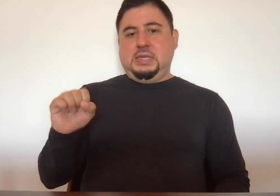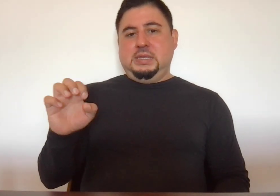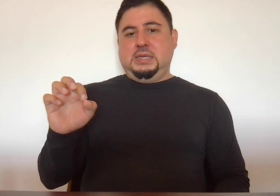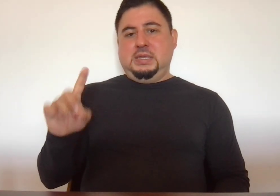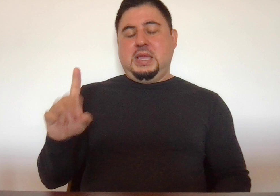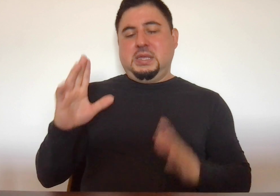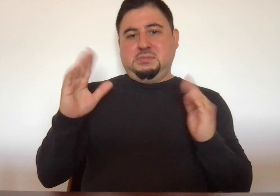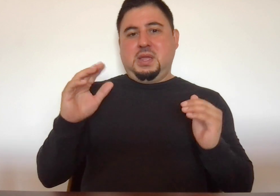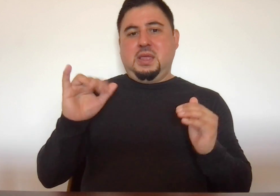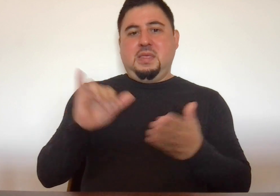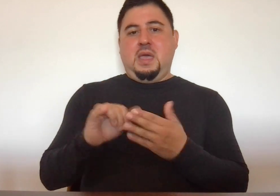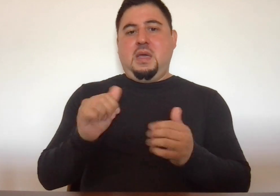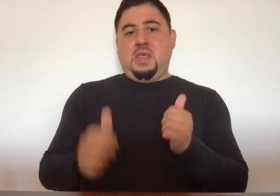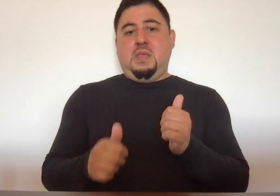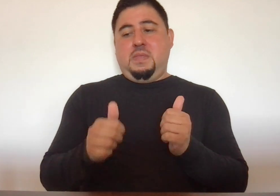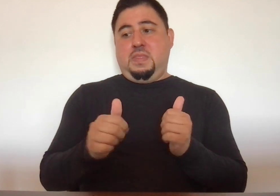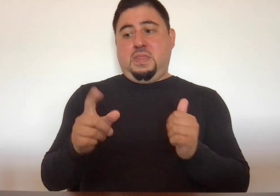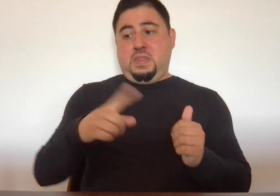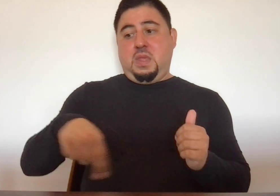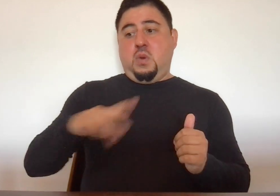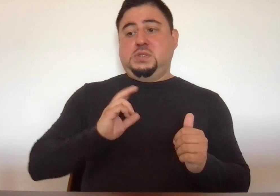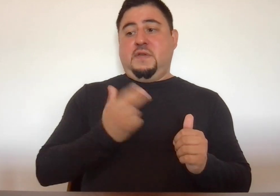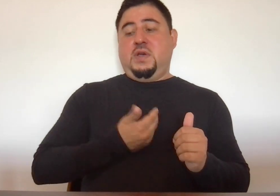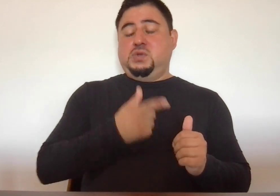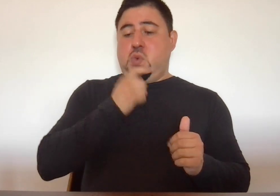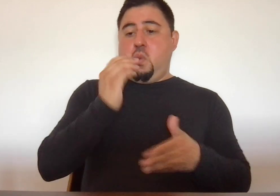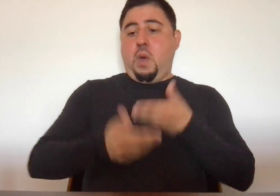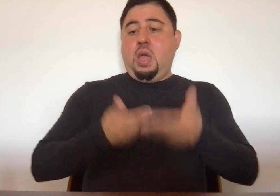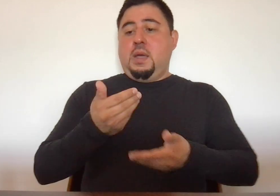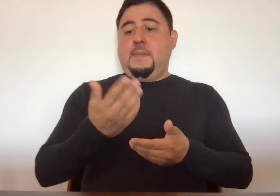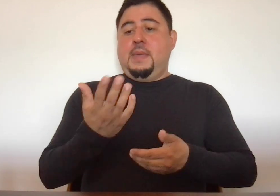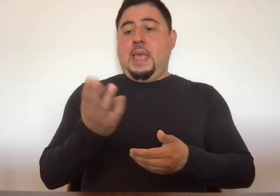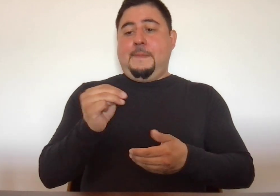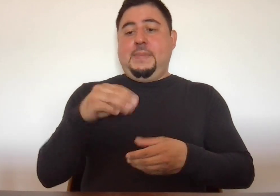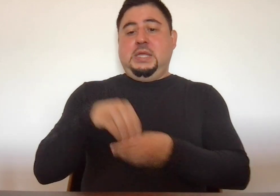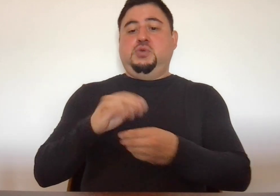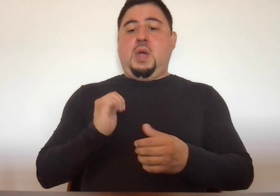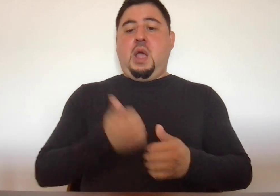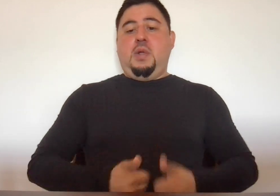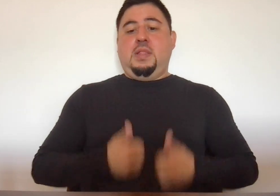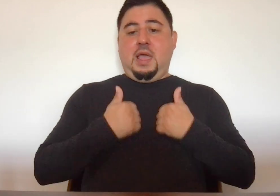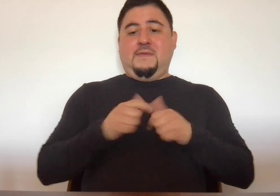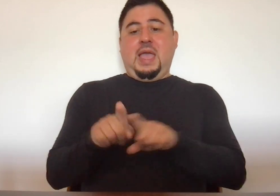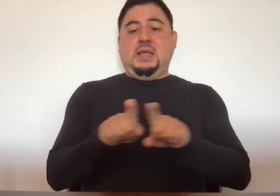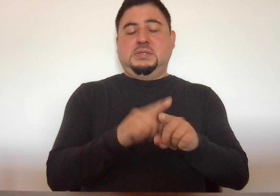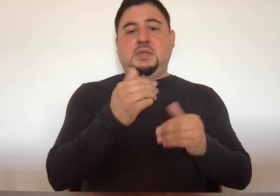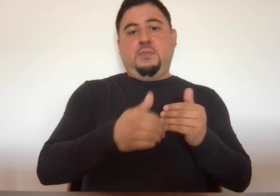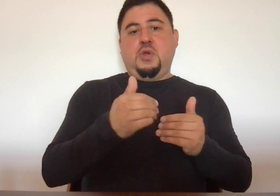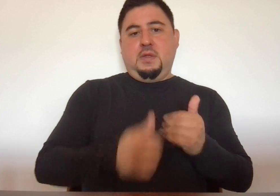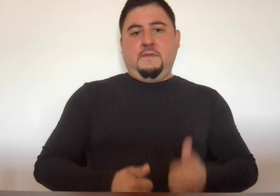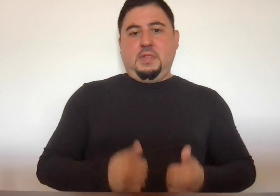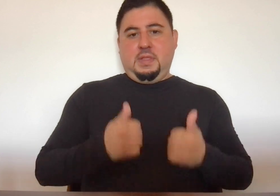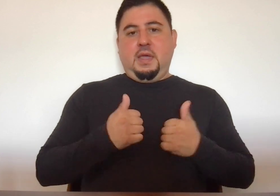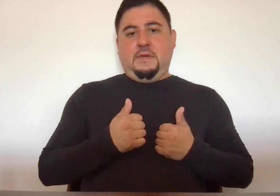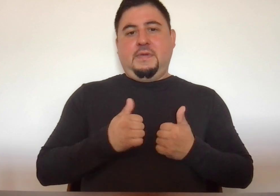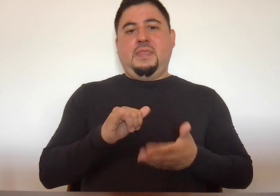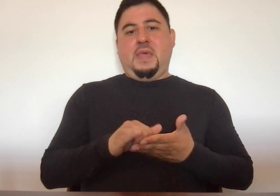us who receive him, who welcome him into our life as the bread of life, that we would be